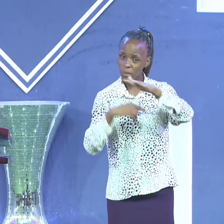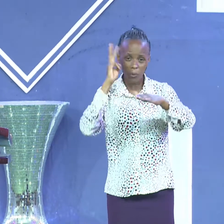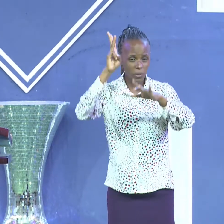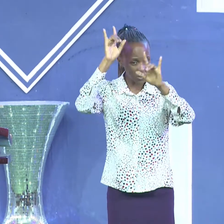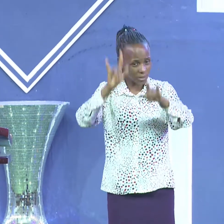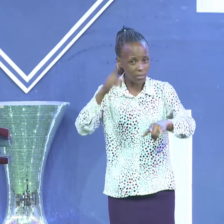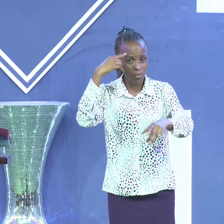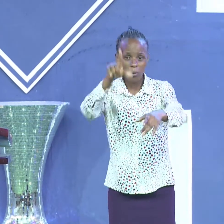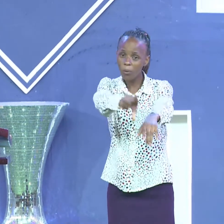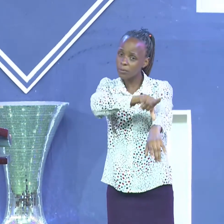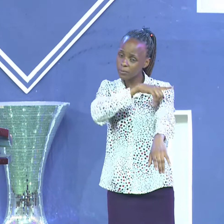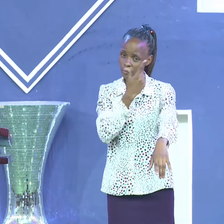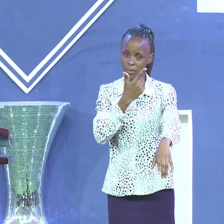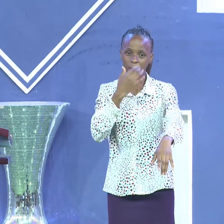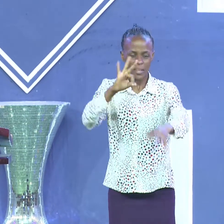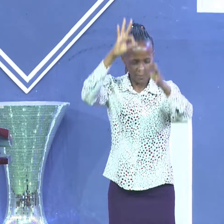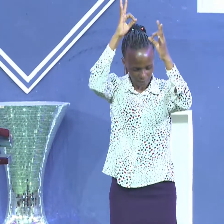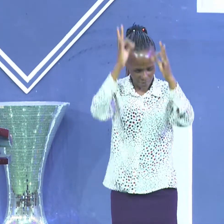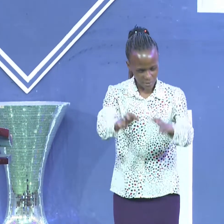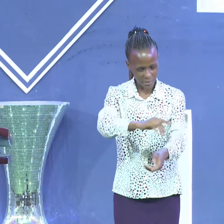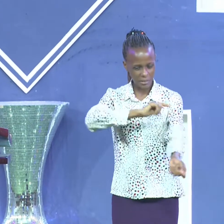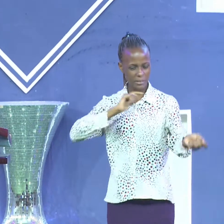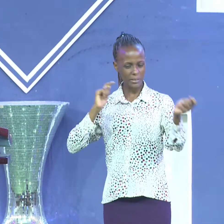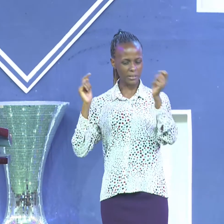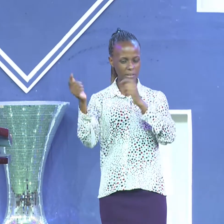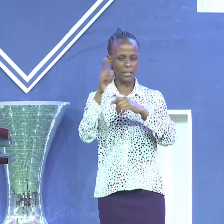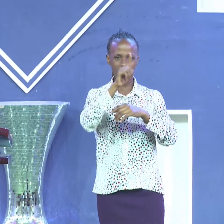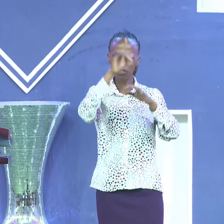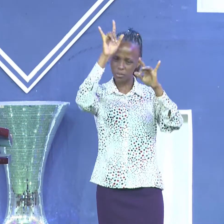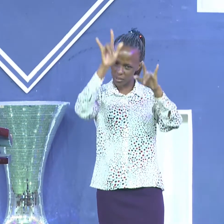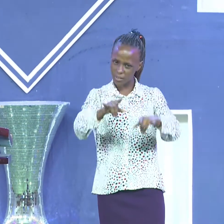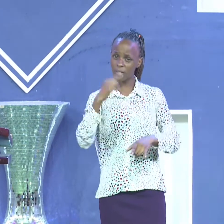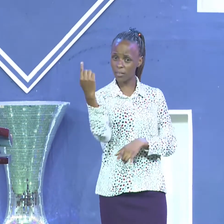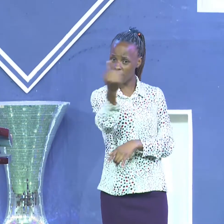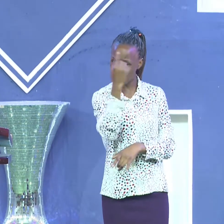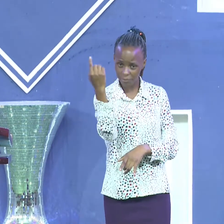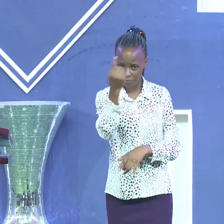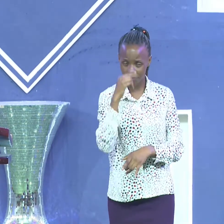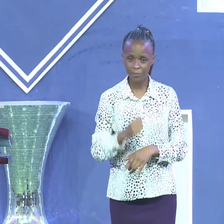know how long that situation is going to take. If the situation turns around and remain